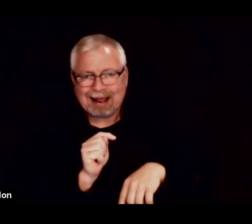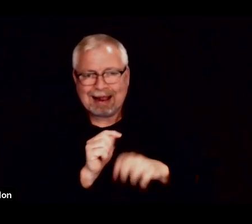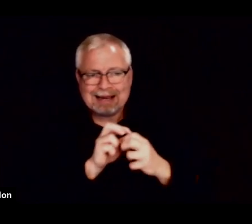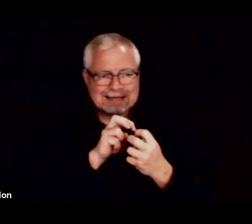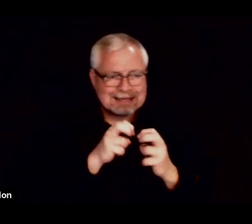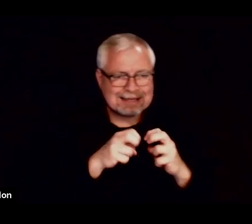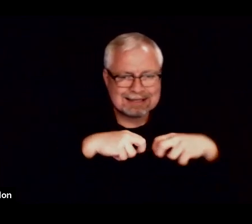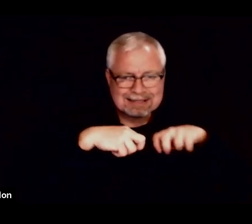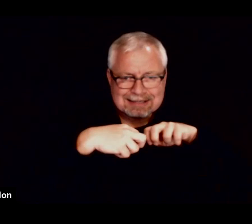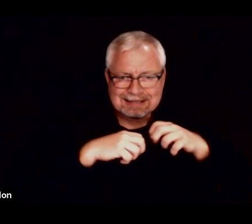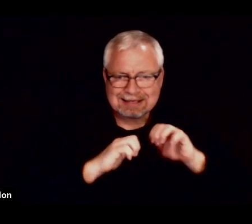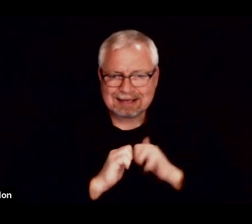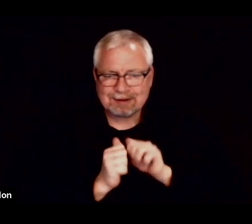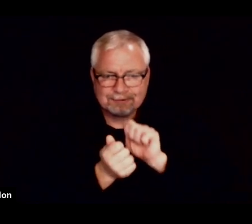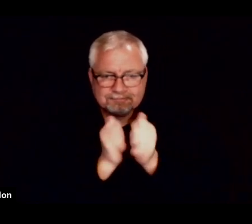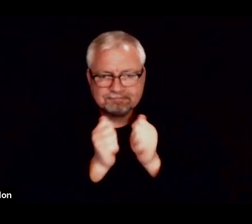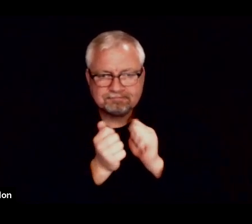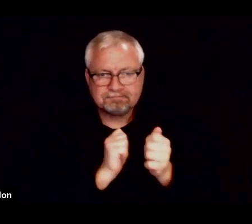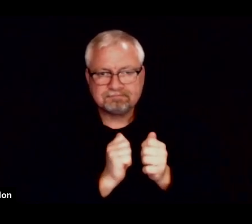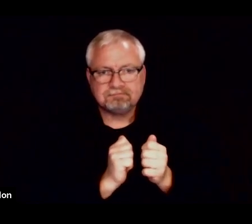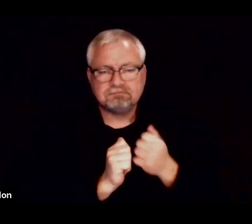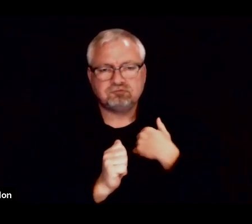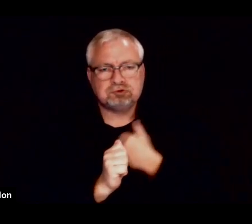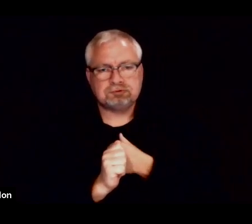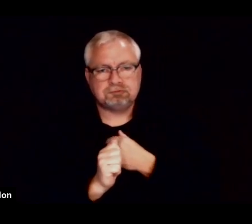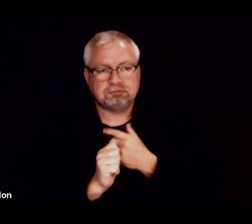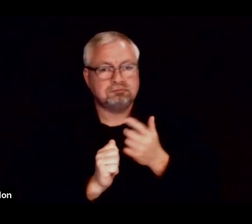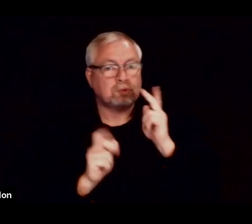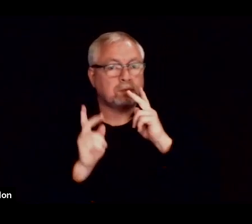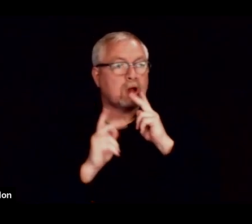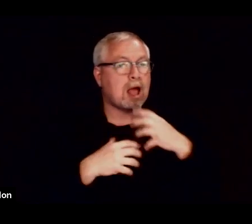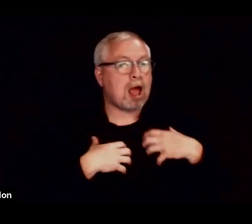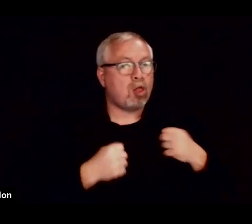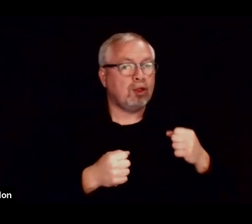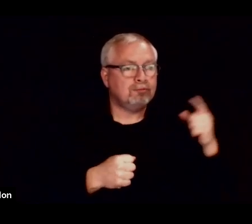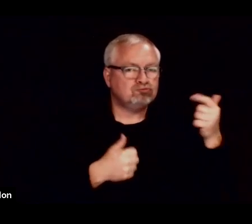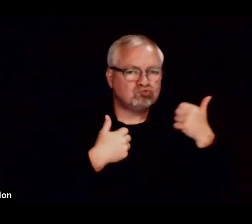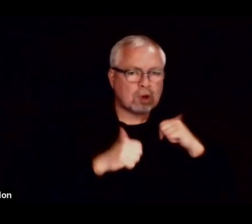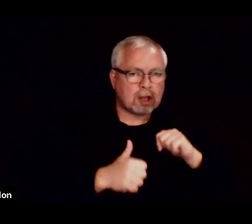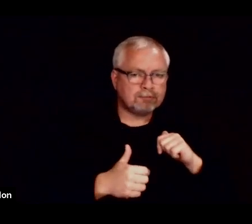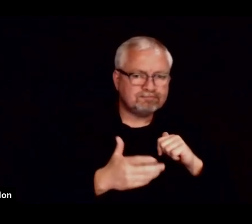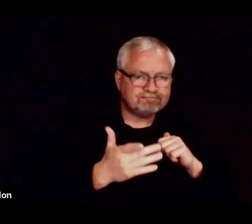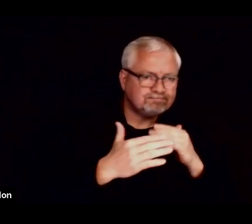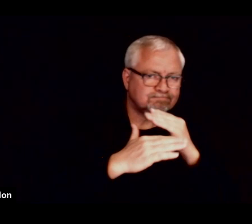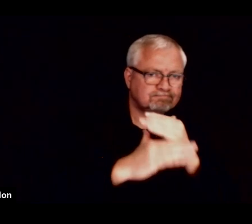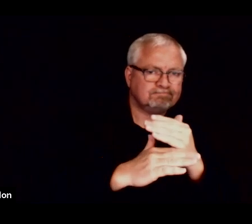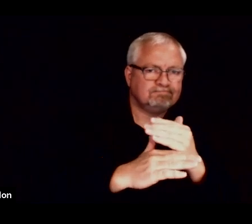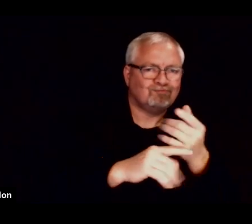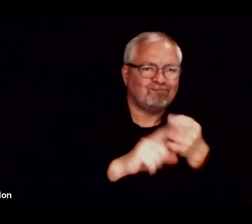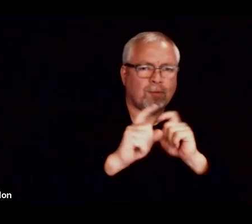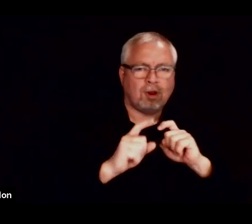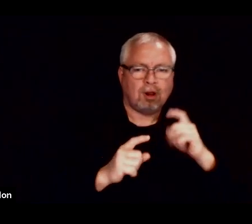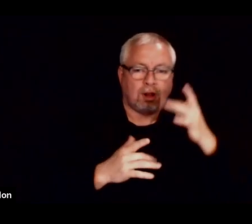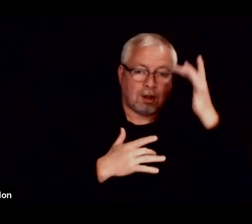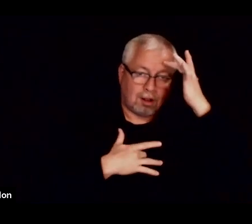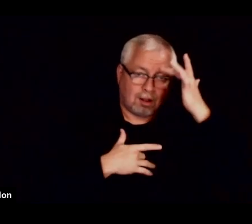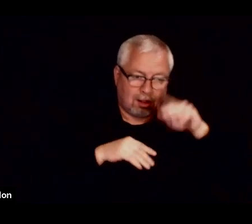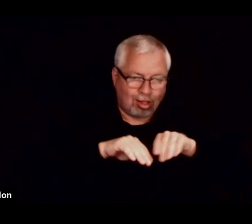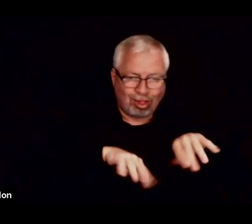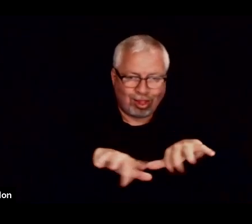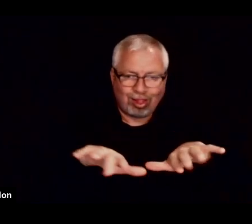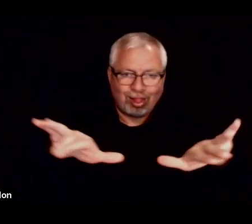taken as public health measures to try to prevent the virus from overwhelming, from creating unnecessary illness and death, and